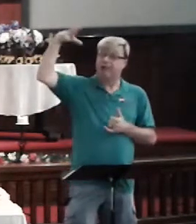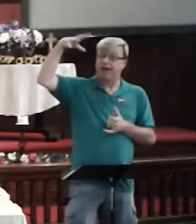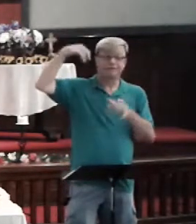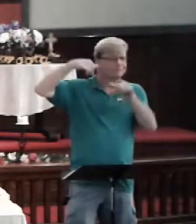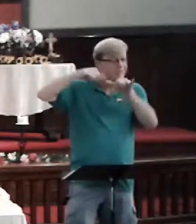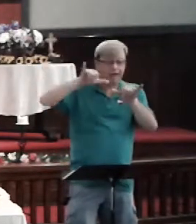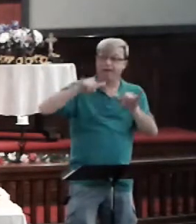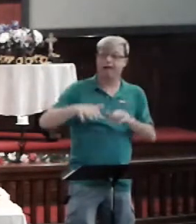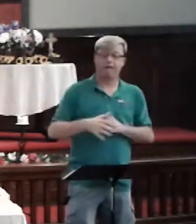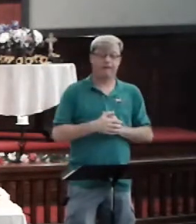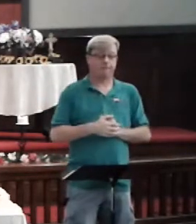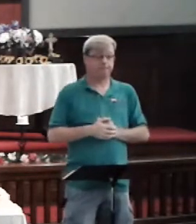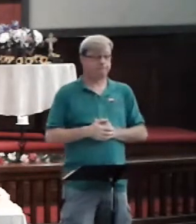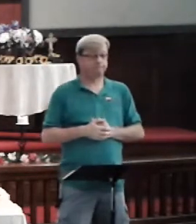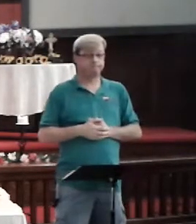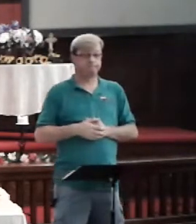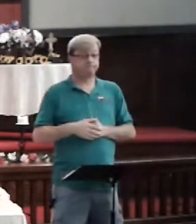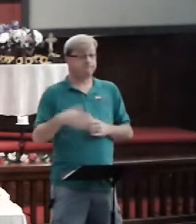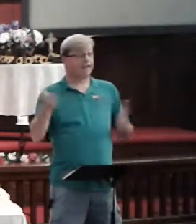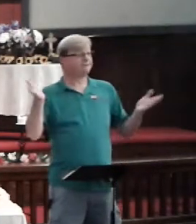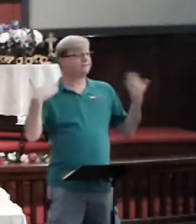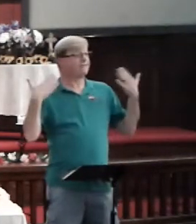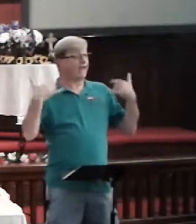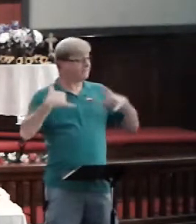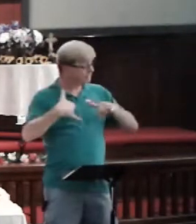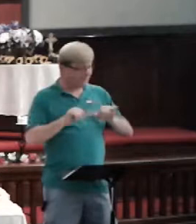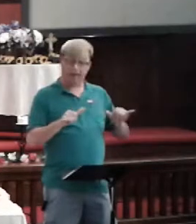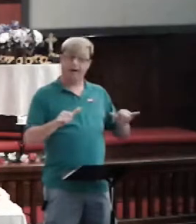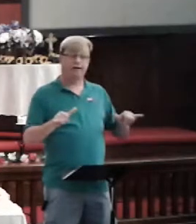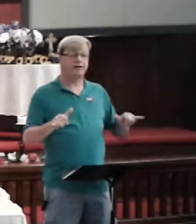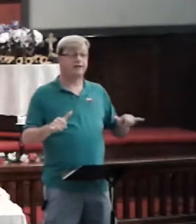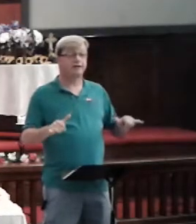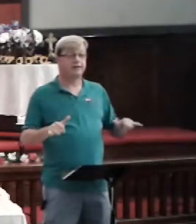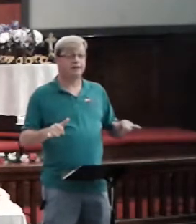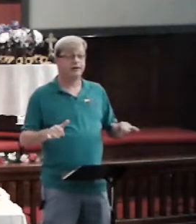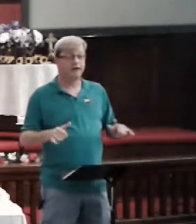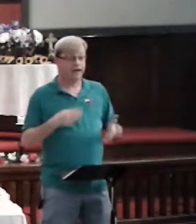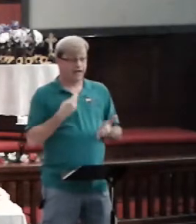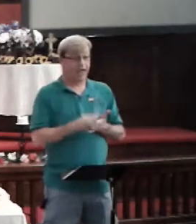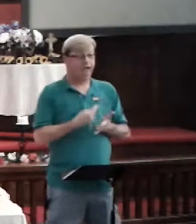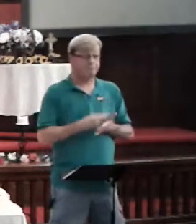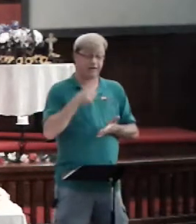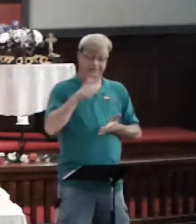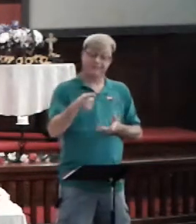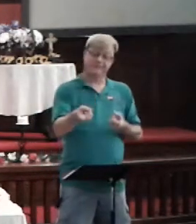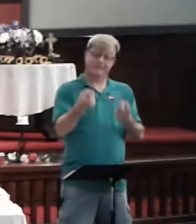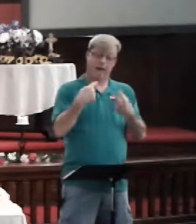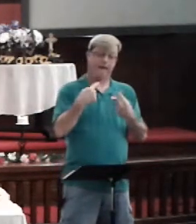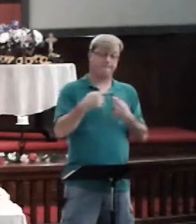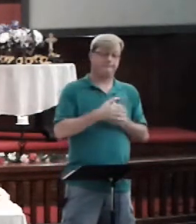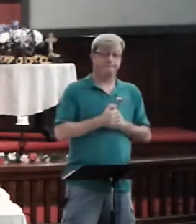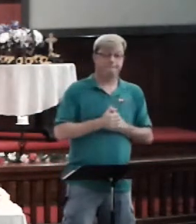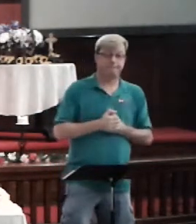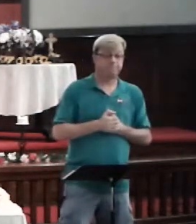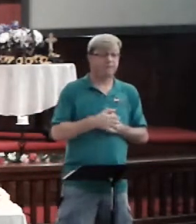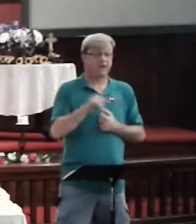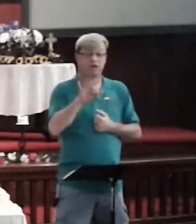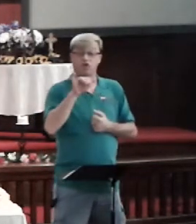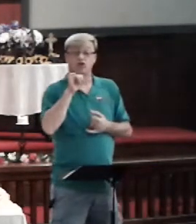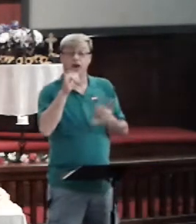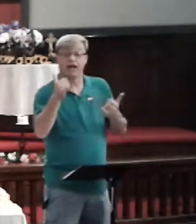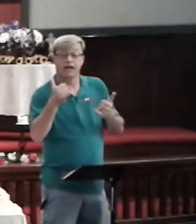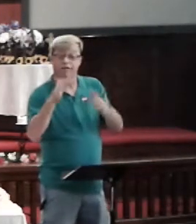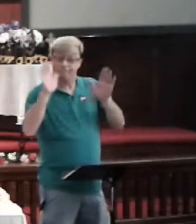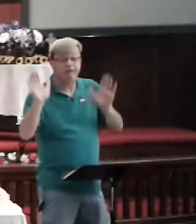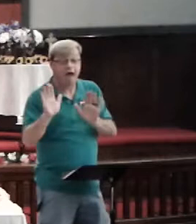on, what fans we have are still going, and that monies need to come in. So if you're not here